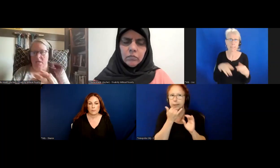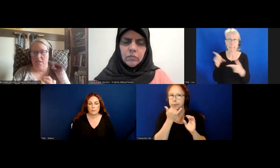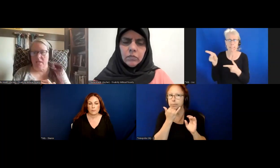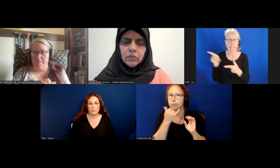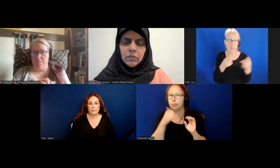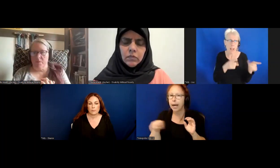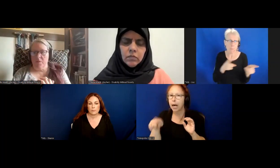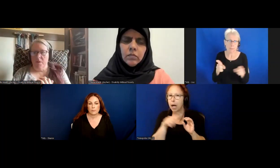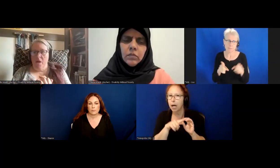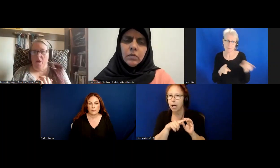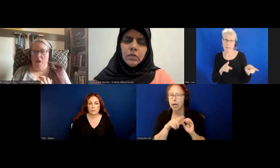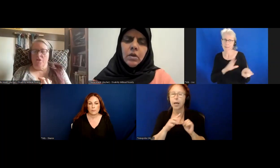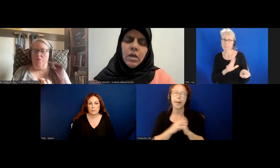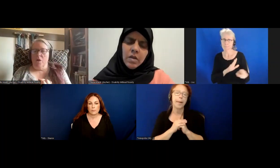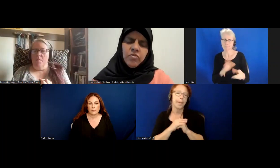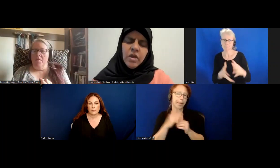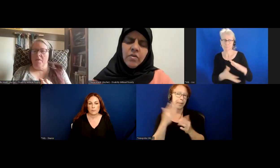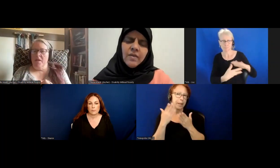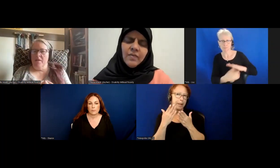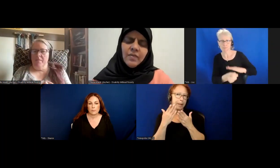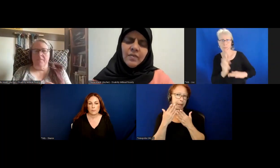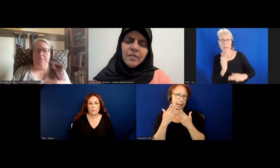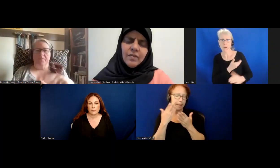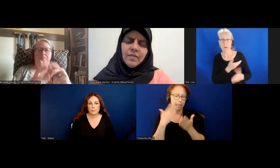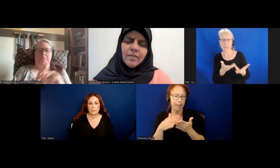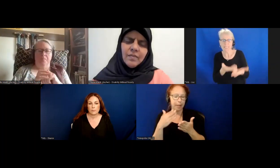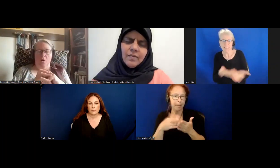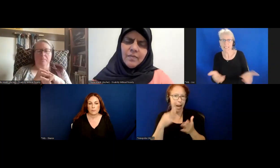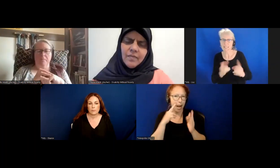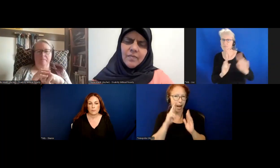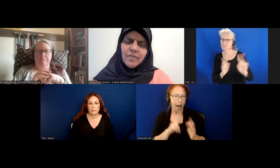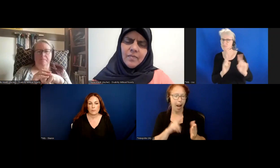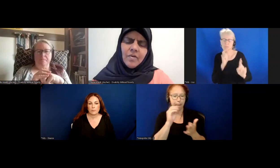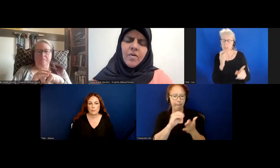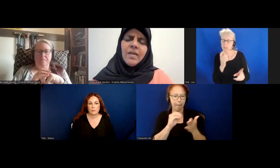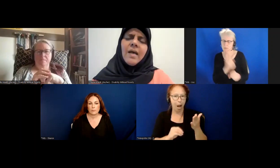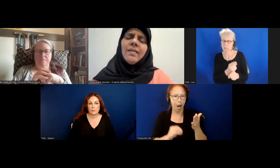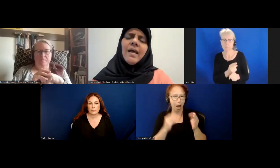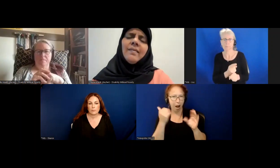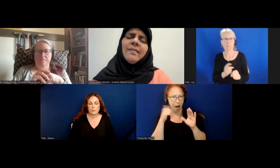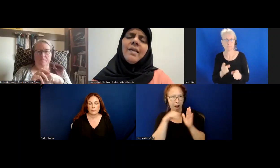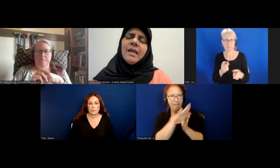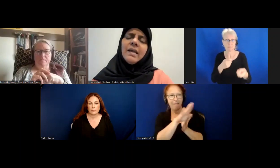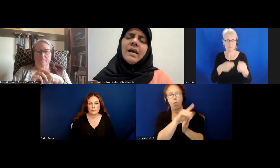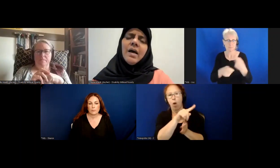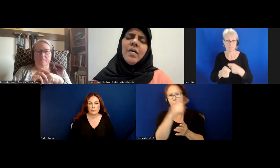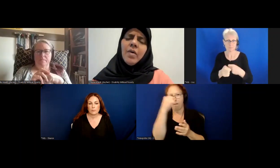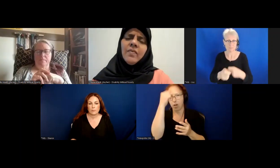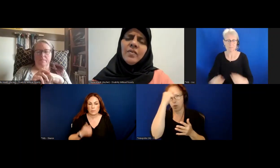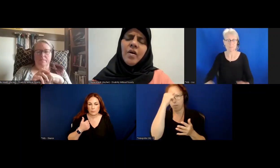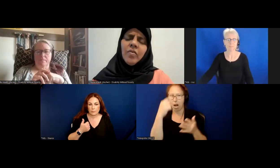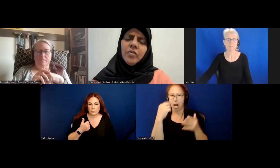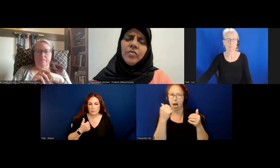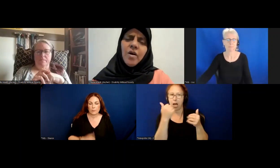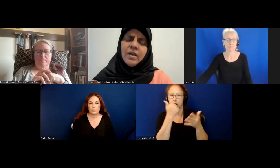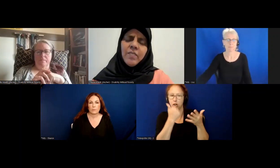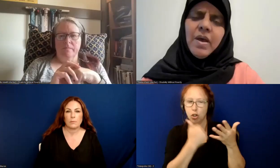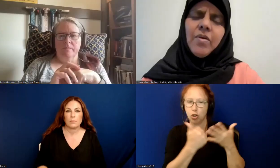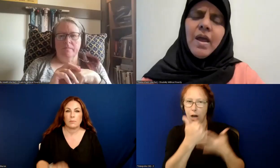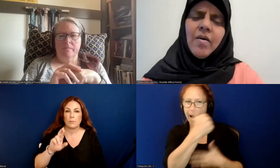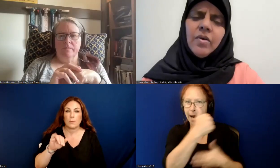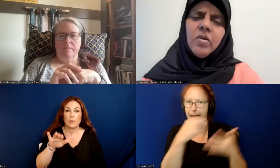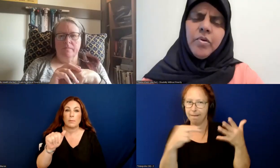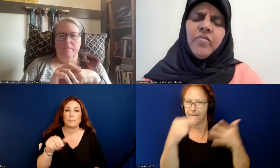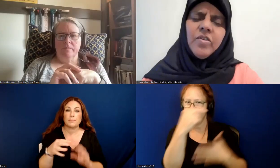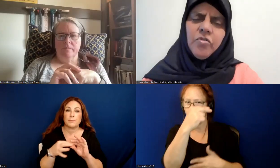simply isn't acceptable. And Michelle, Go. sorry, that's like us also talking